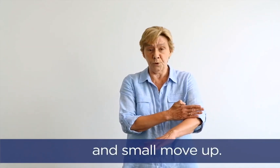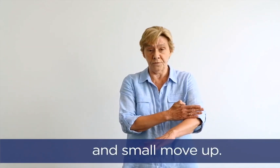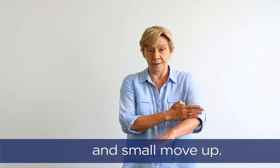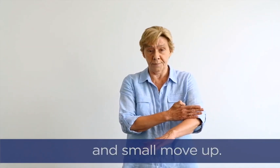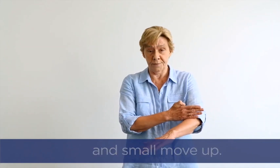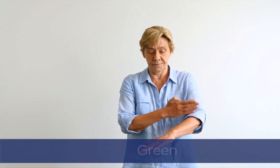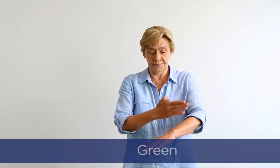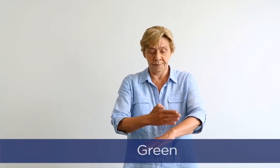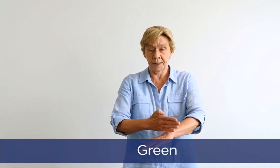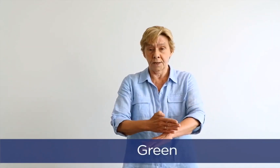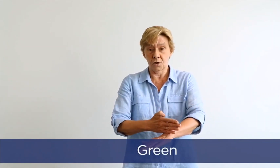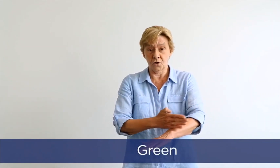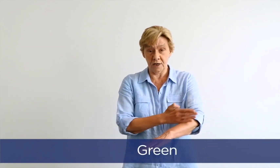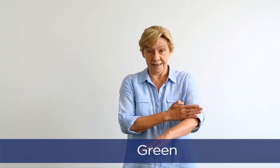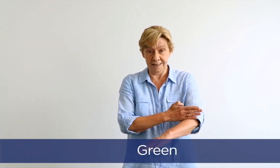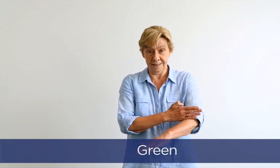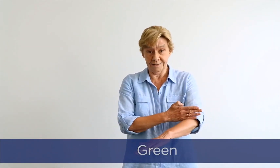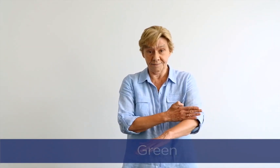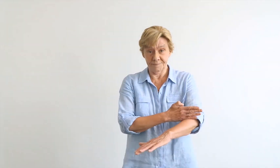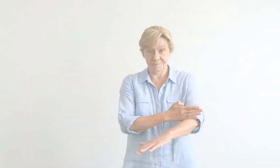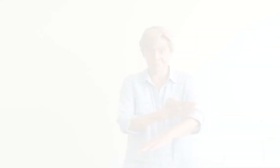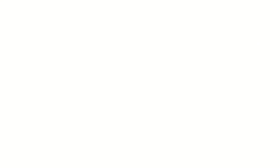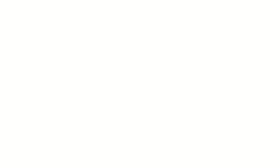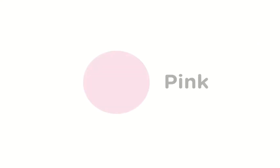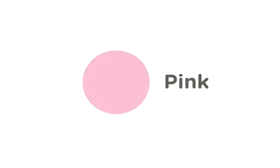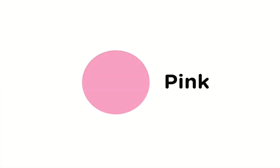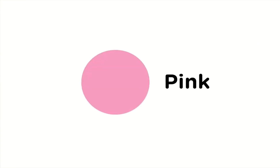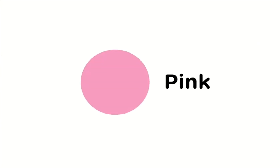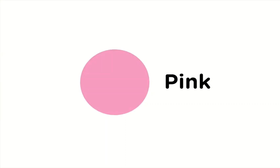up. Green. Pink.